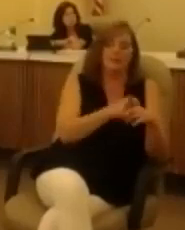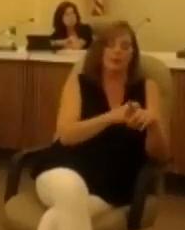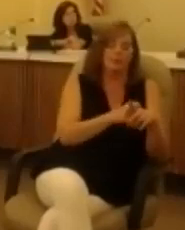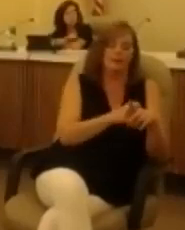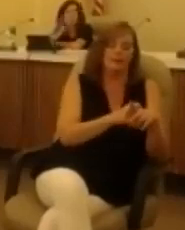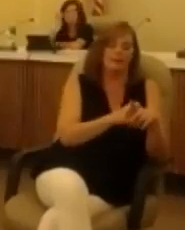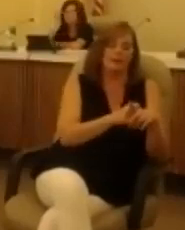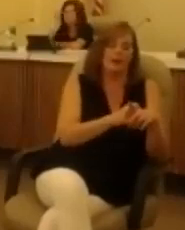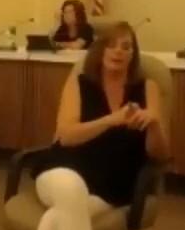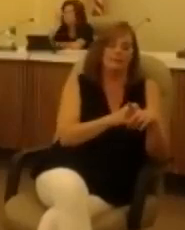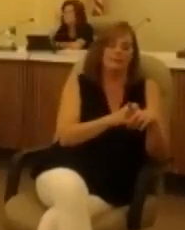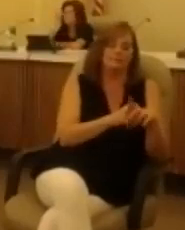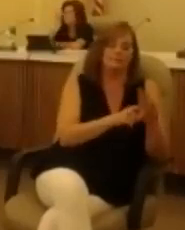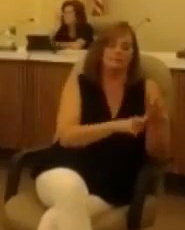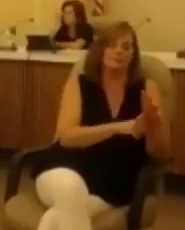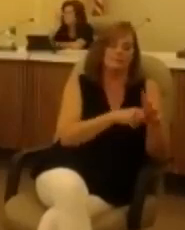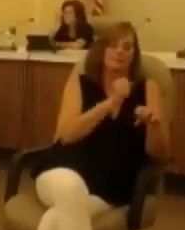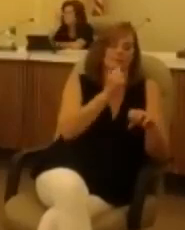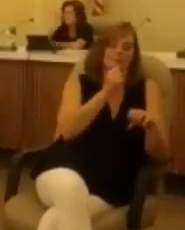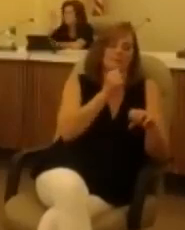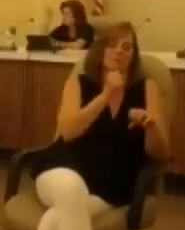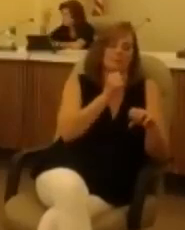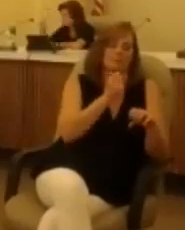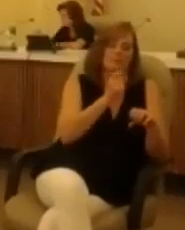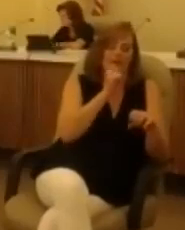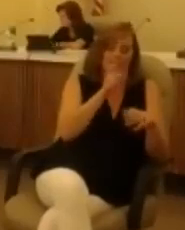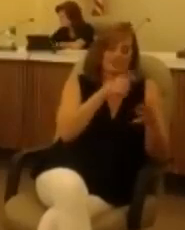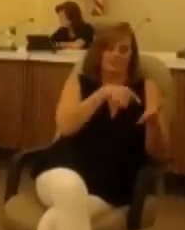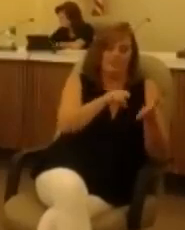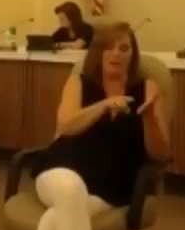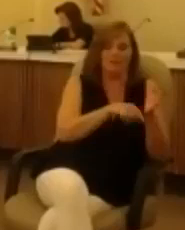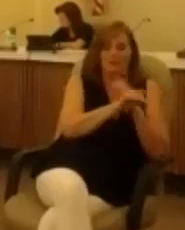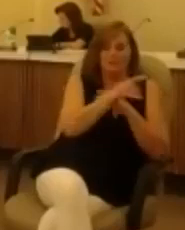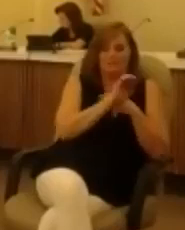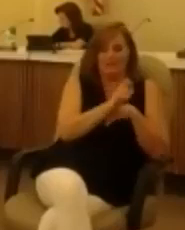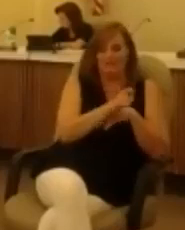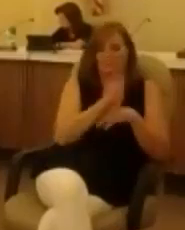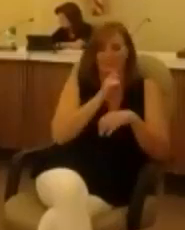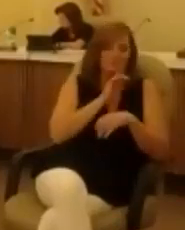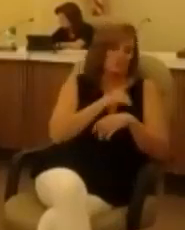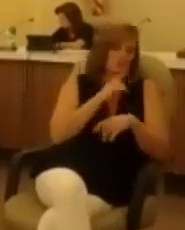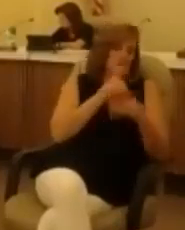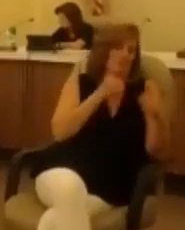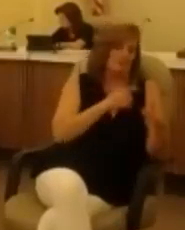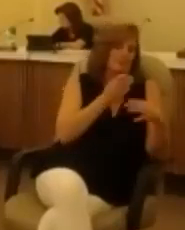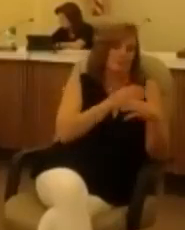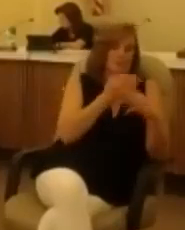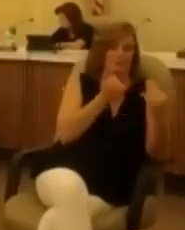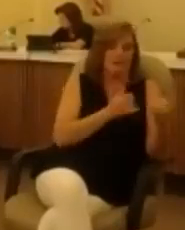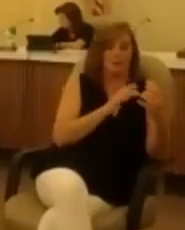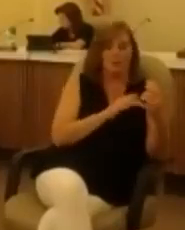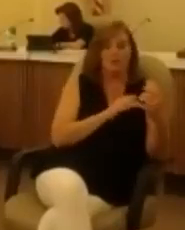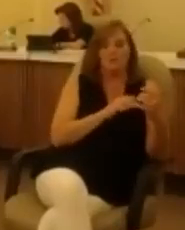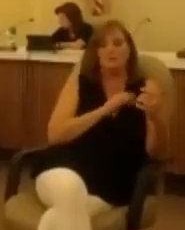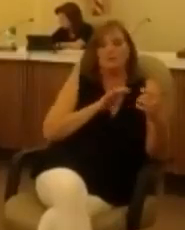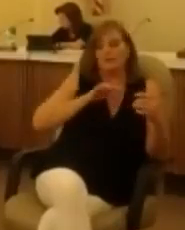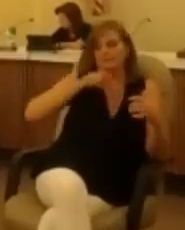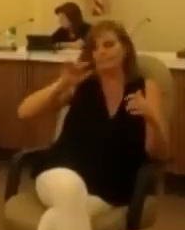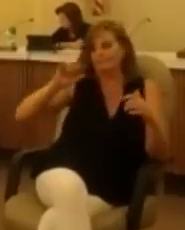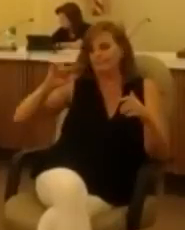tax. So I don't know what's going to happen between now and then.